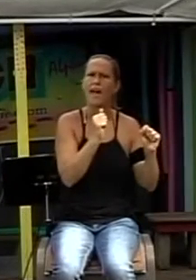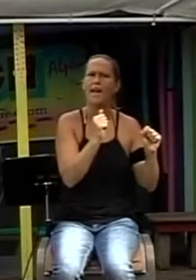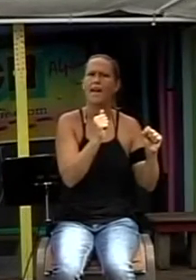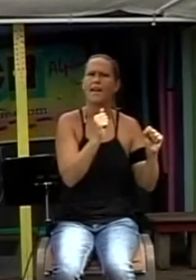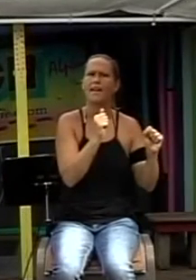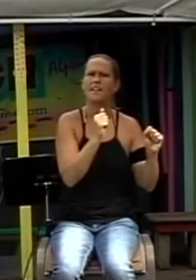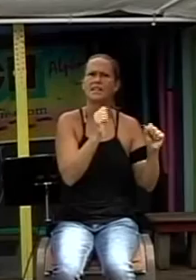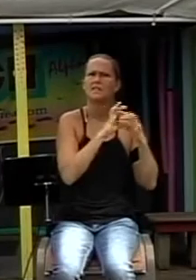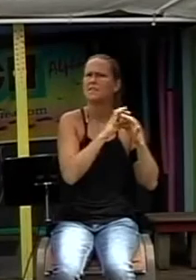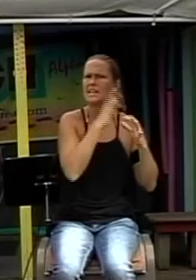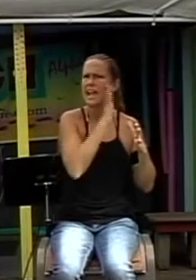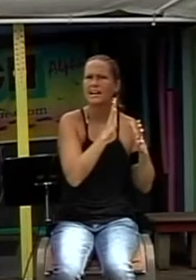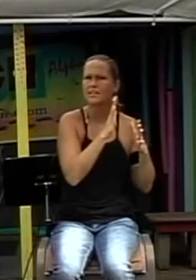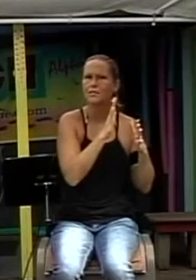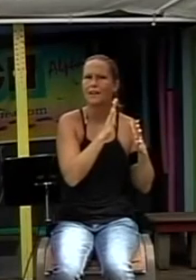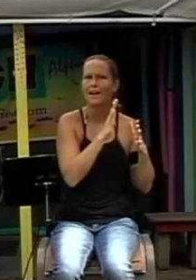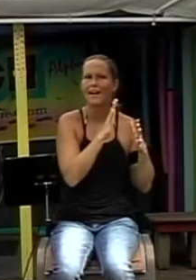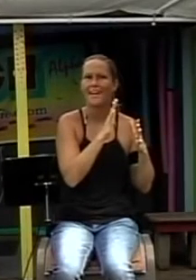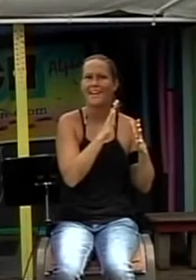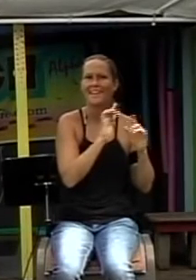helps us to understand.